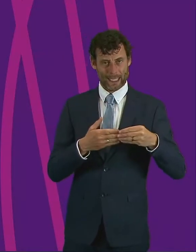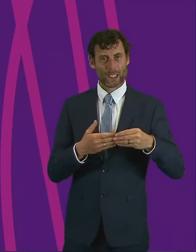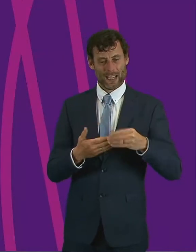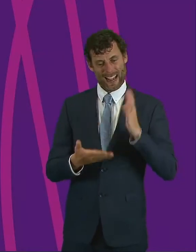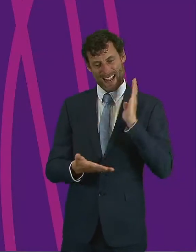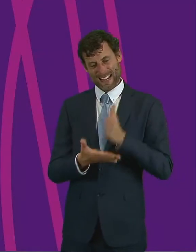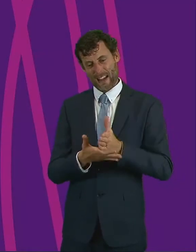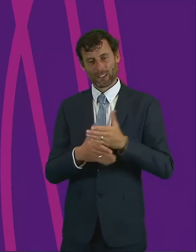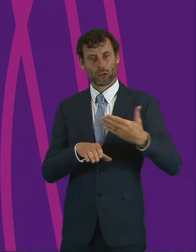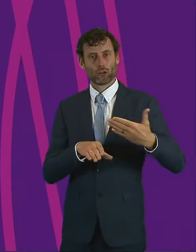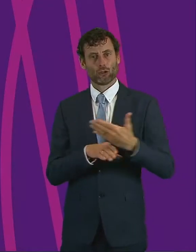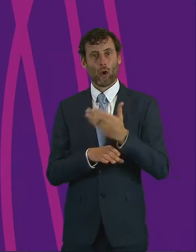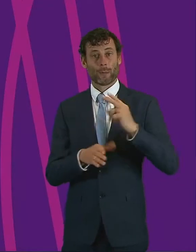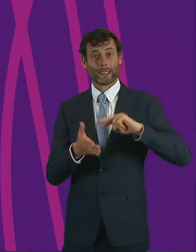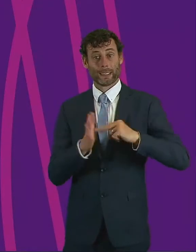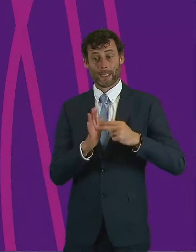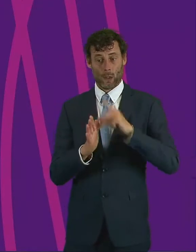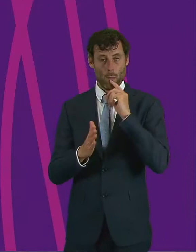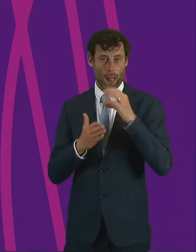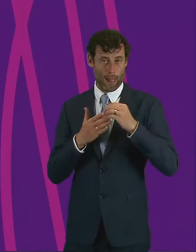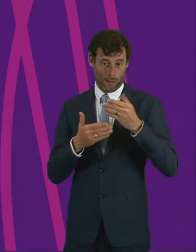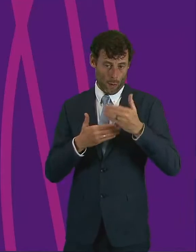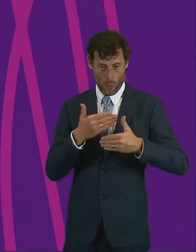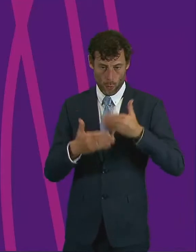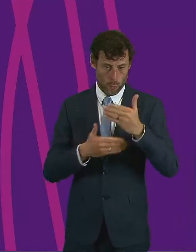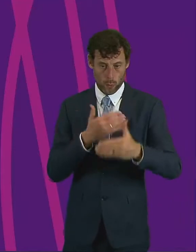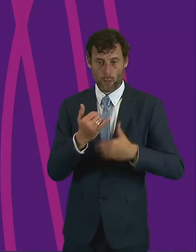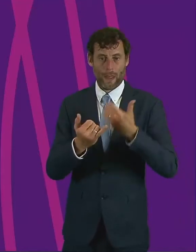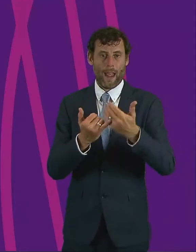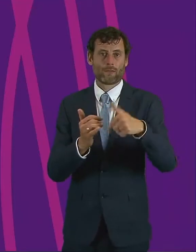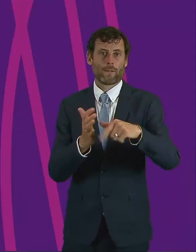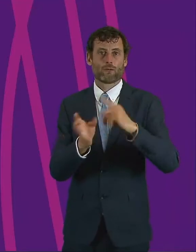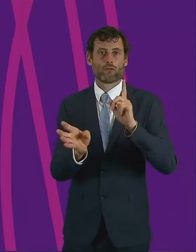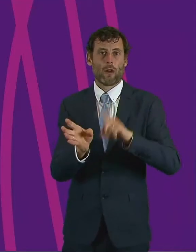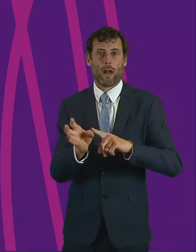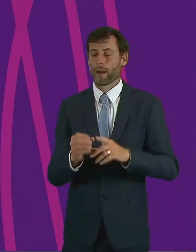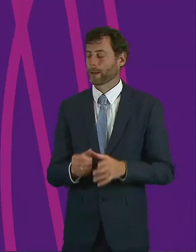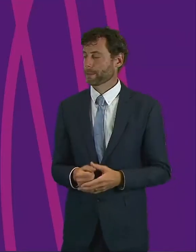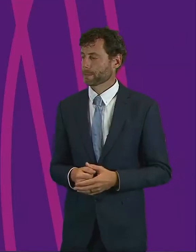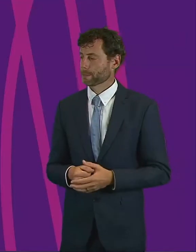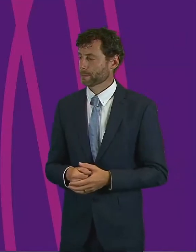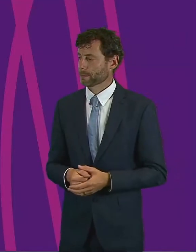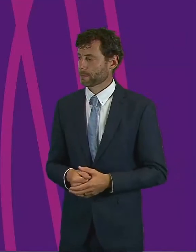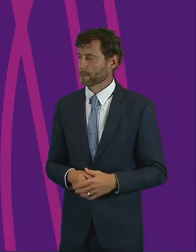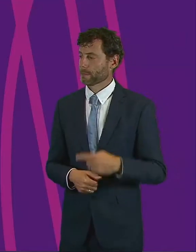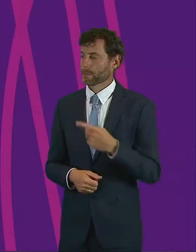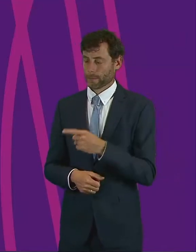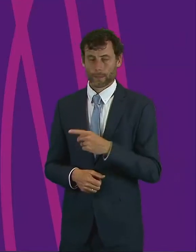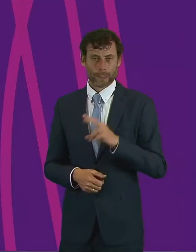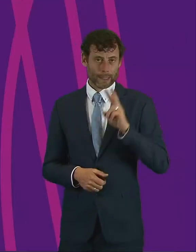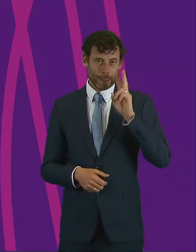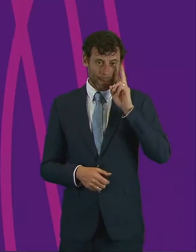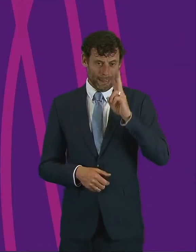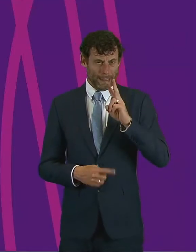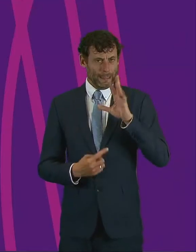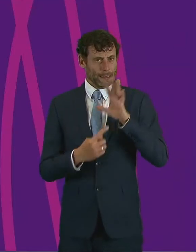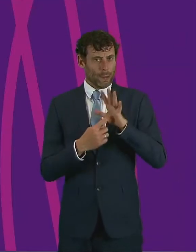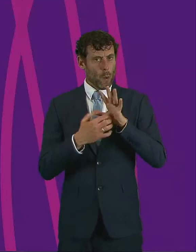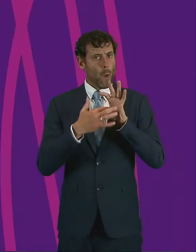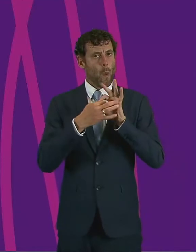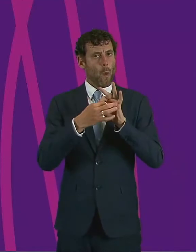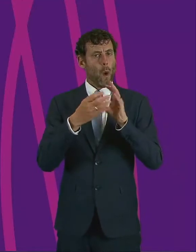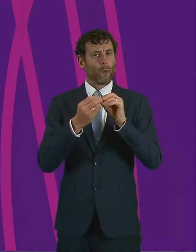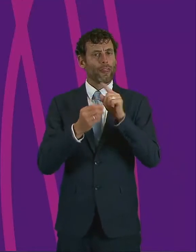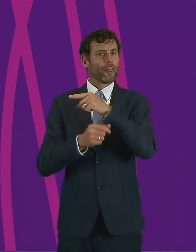report by the end of July. The recommendations set out the importance of industry leadership, Through our Developing the